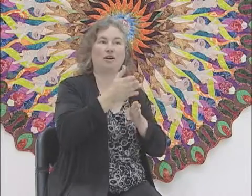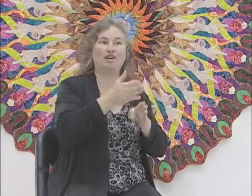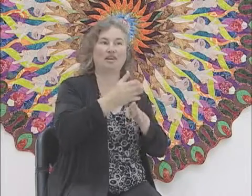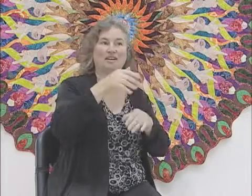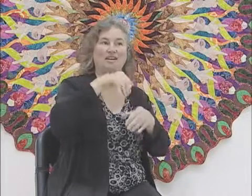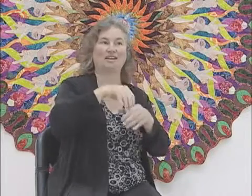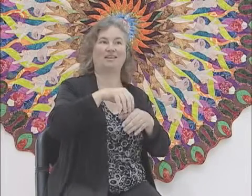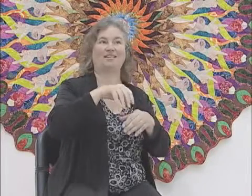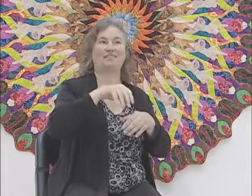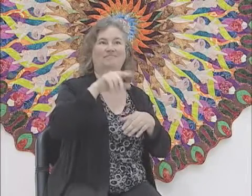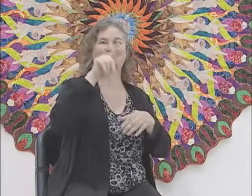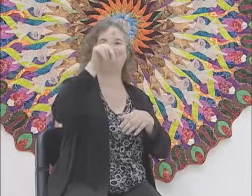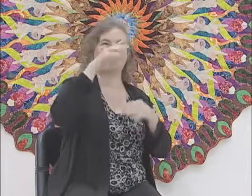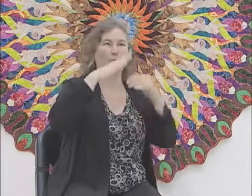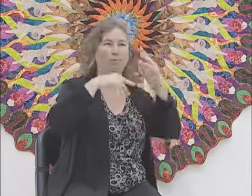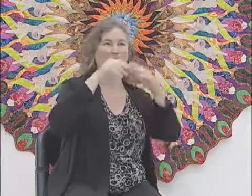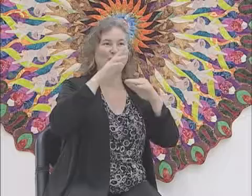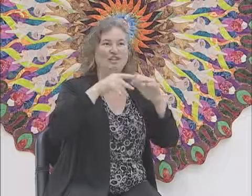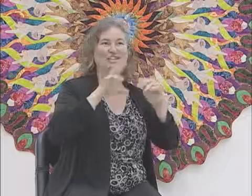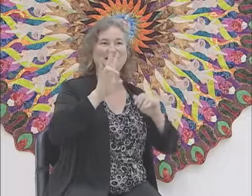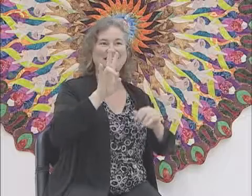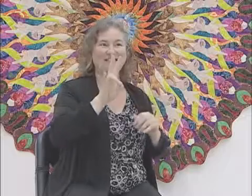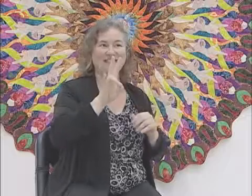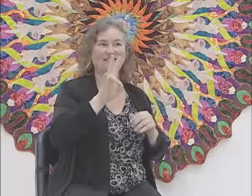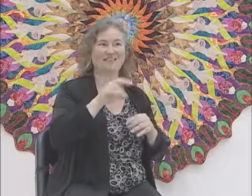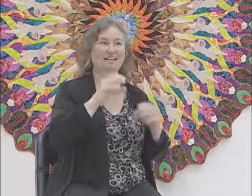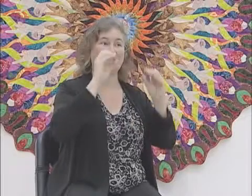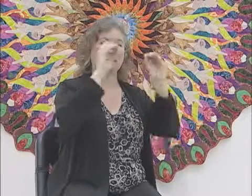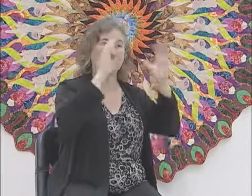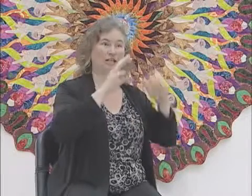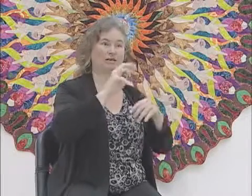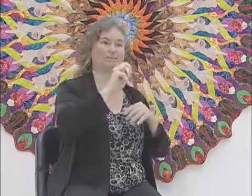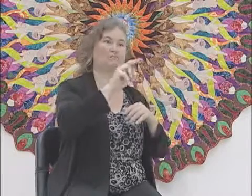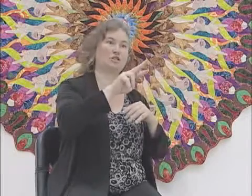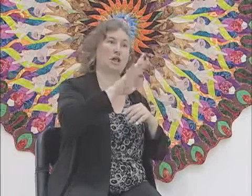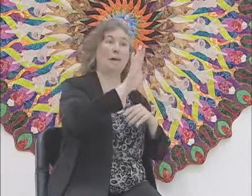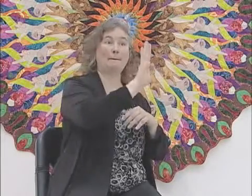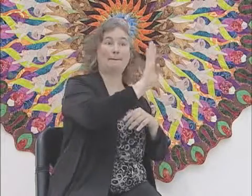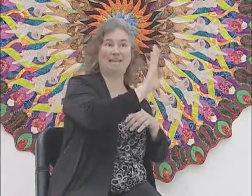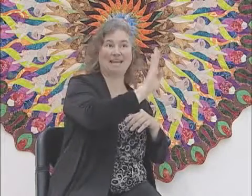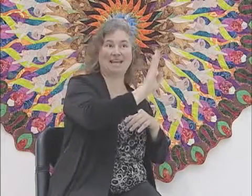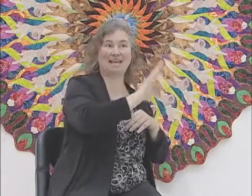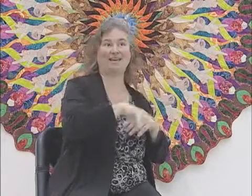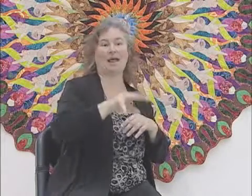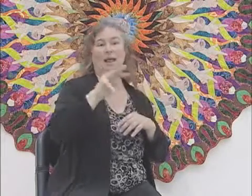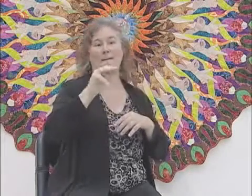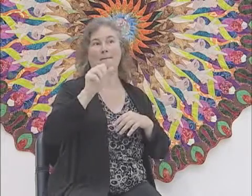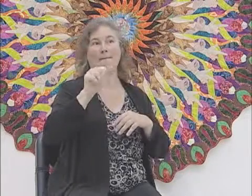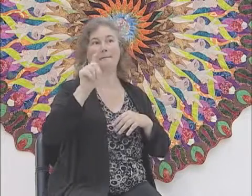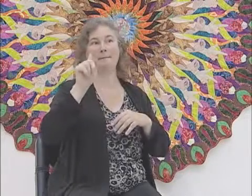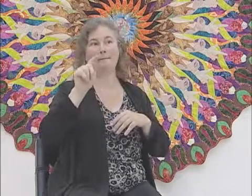time. They had that housed over in Building 7. I had 2 teachers, Mr.